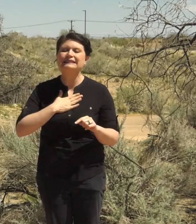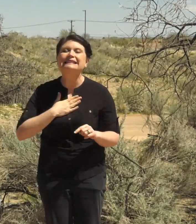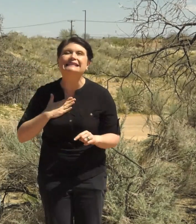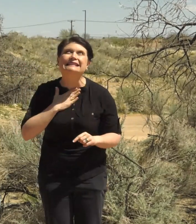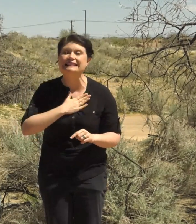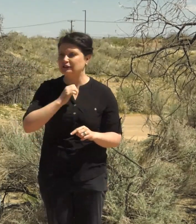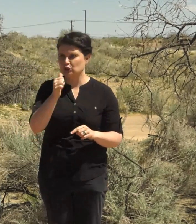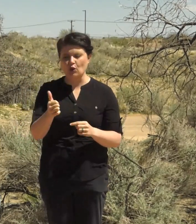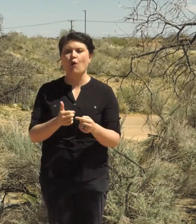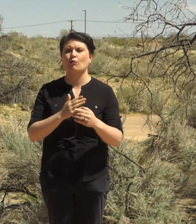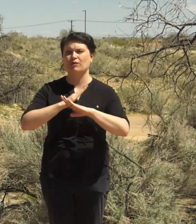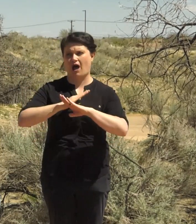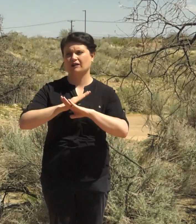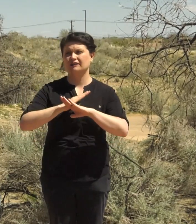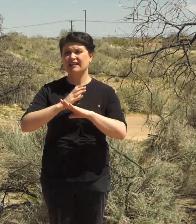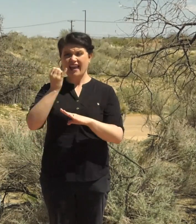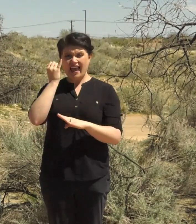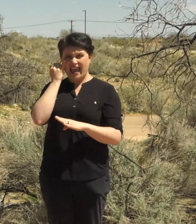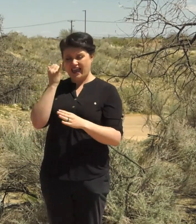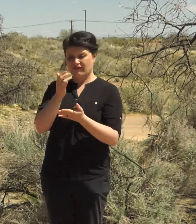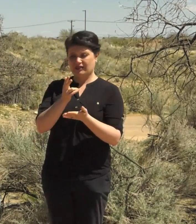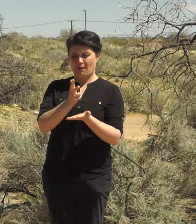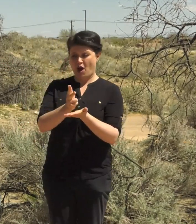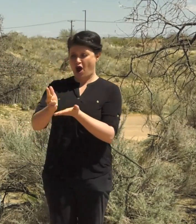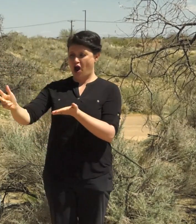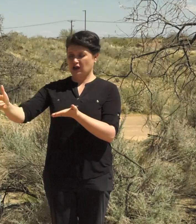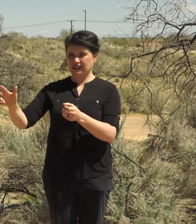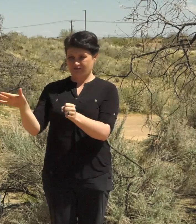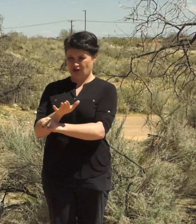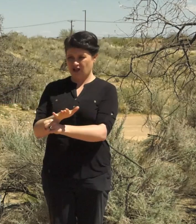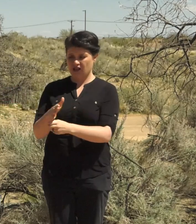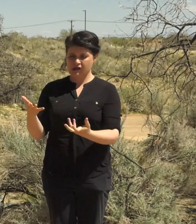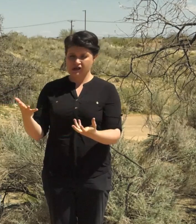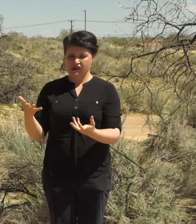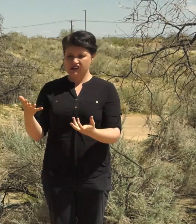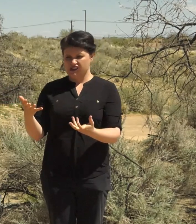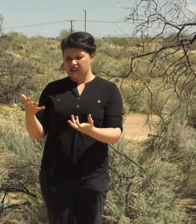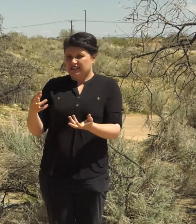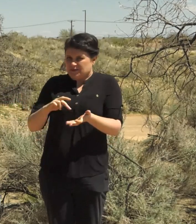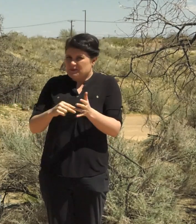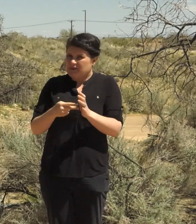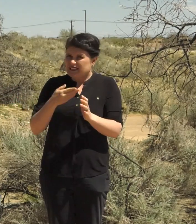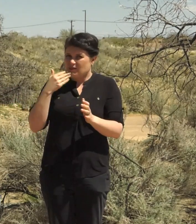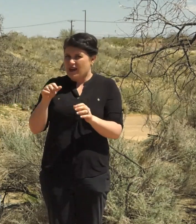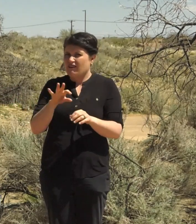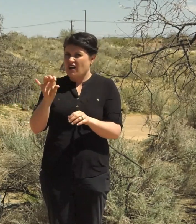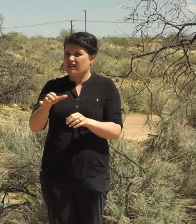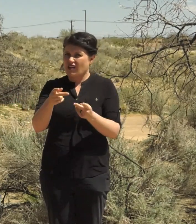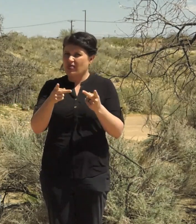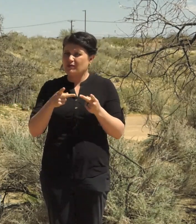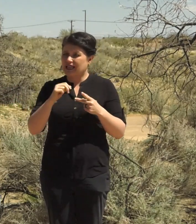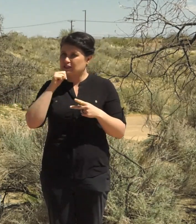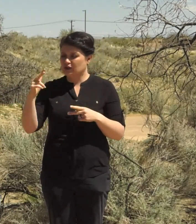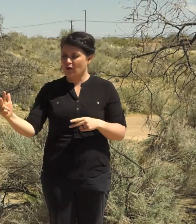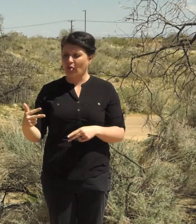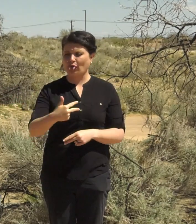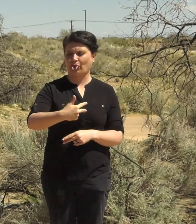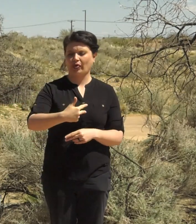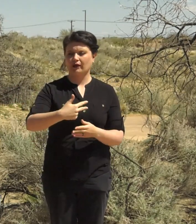lot is full, please find a less used area and do not block roads or gates.